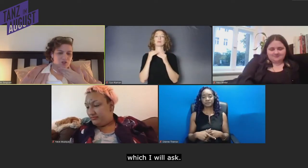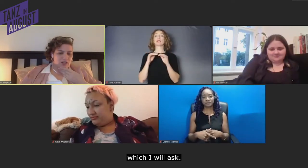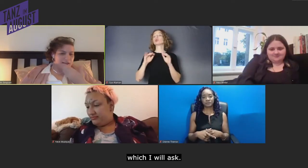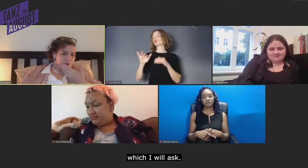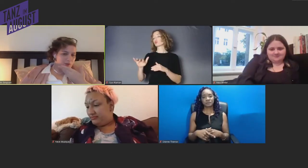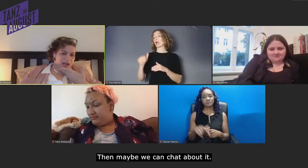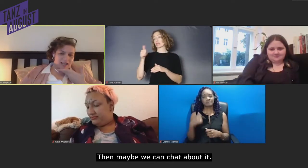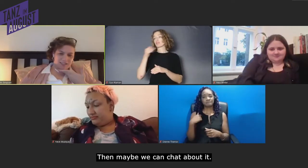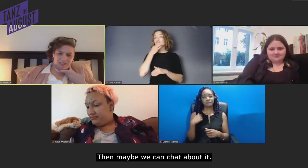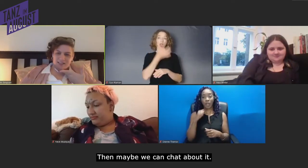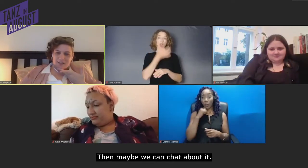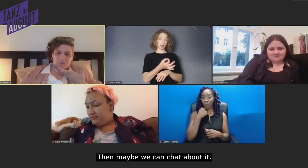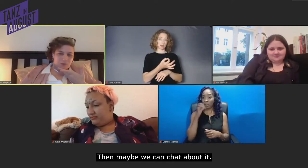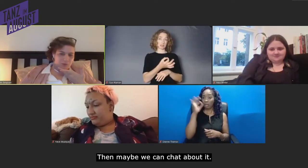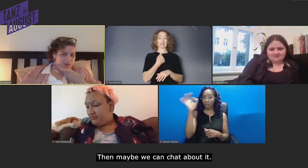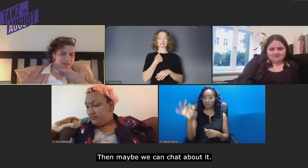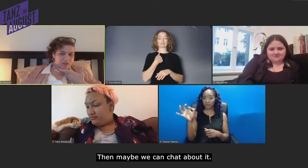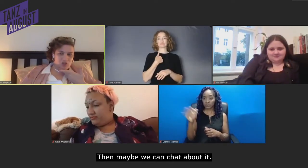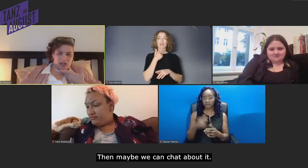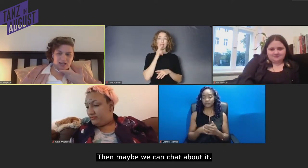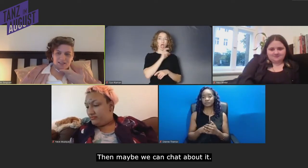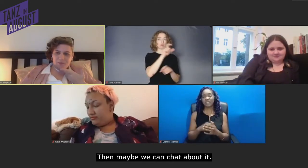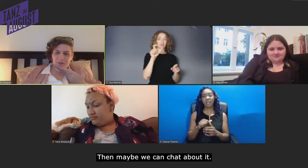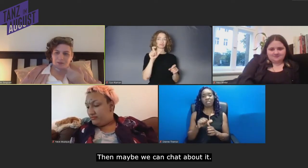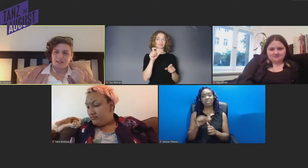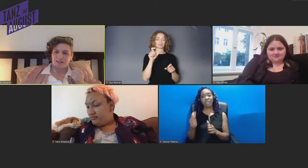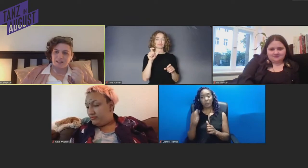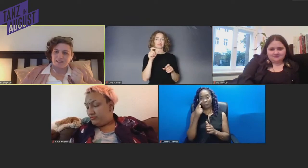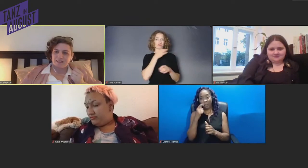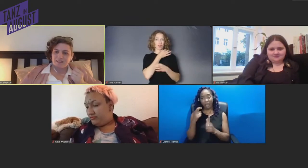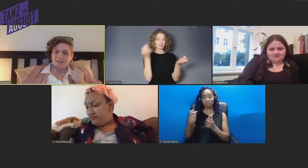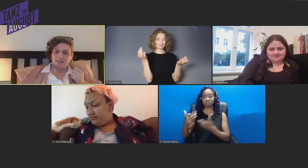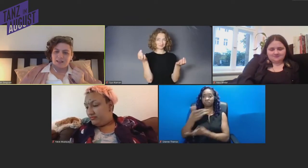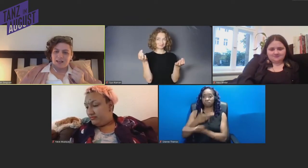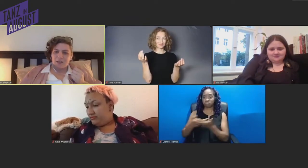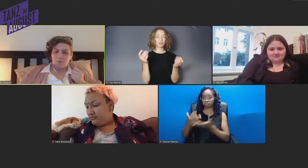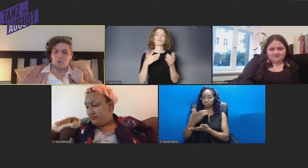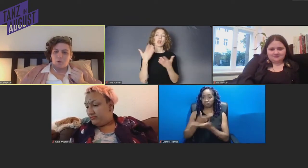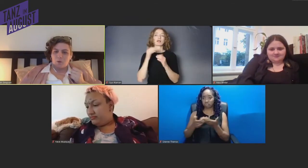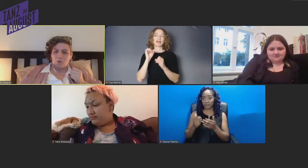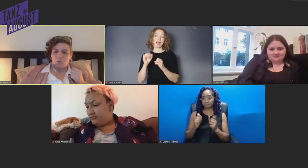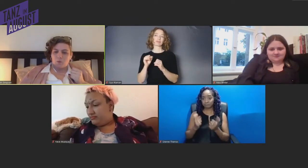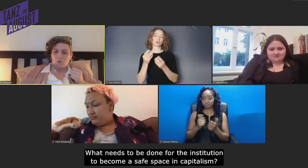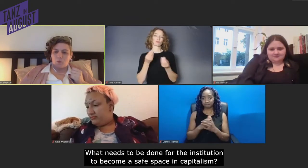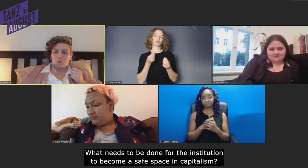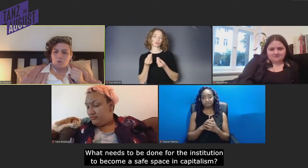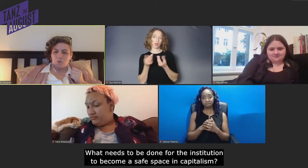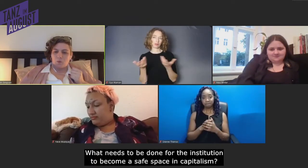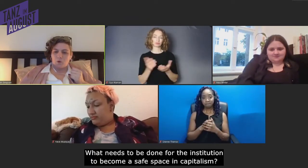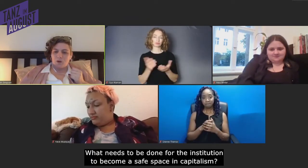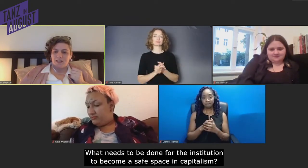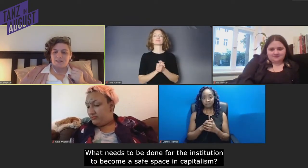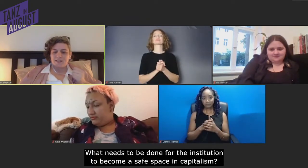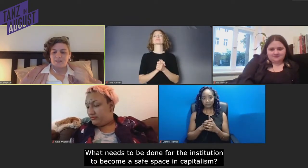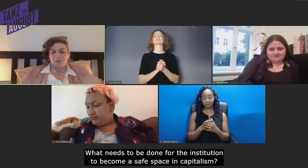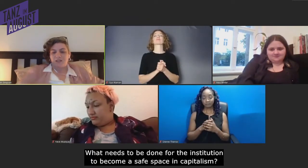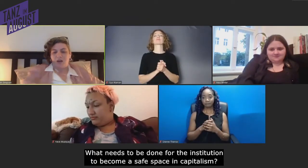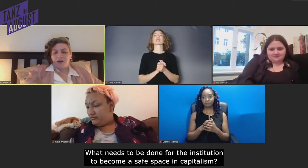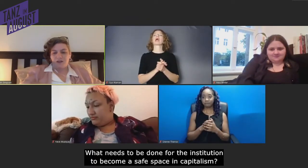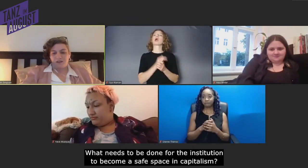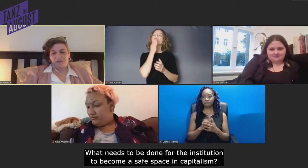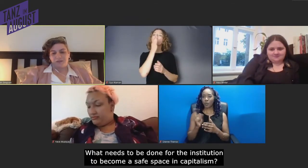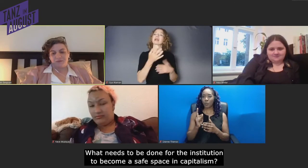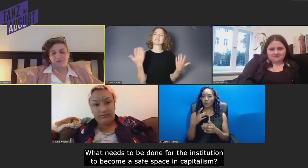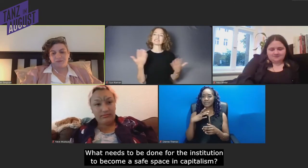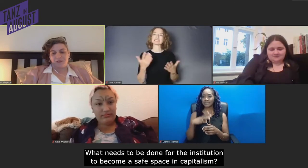which I will ask, and then maybe we can have a chat about it. What needs to be